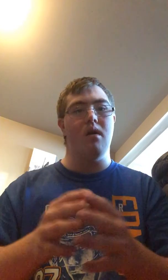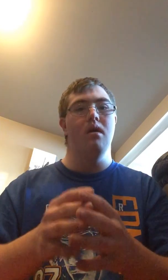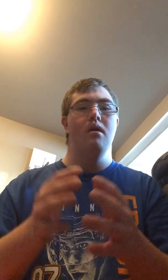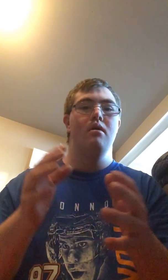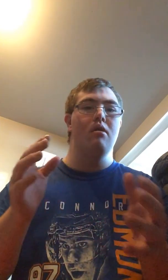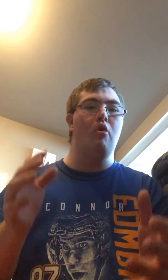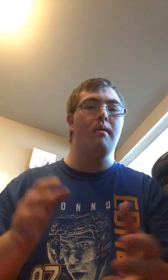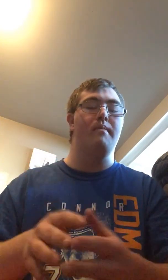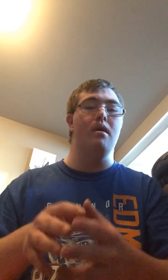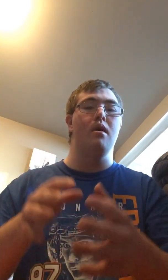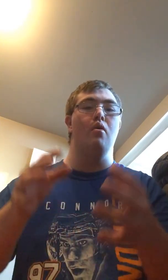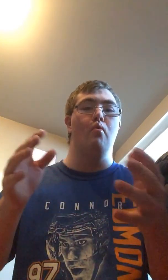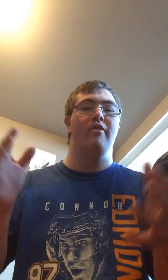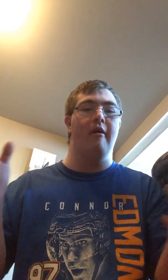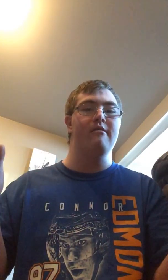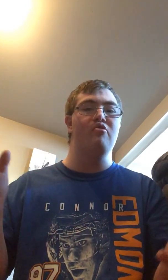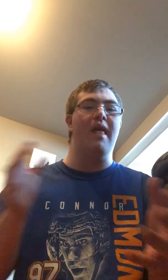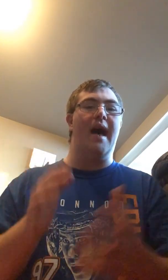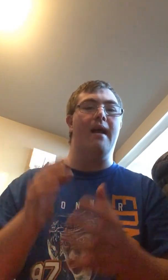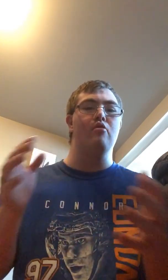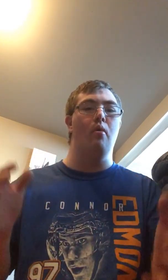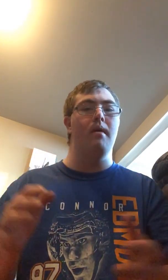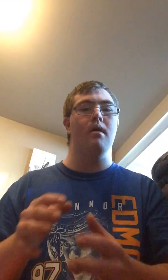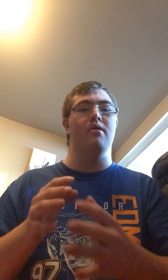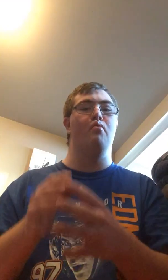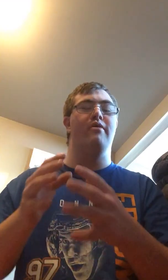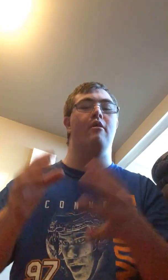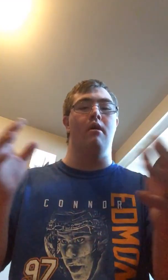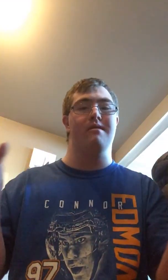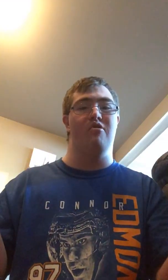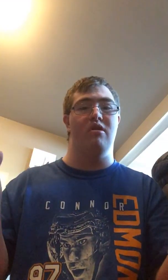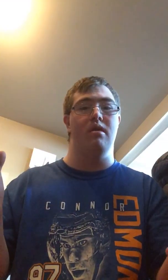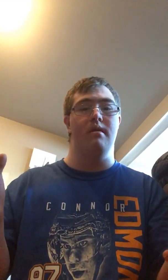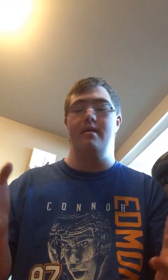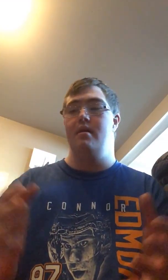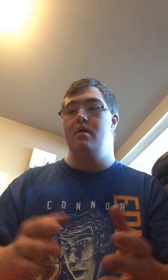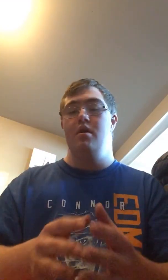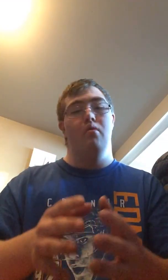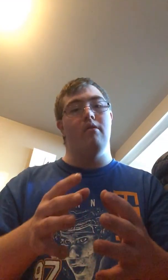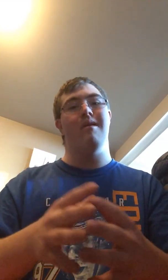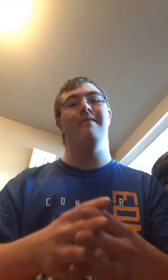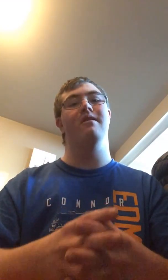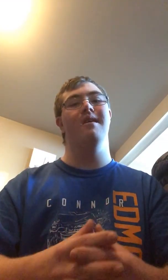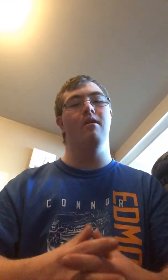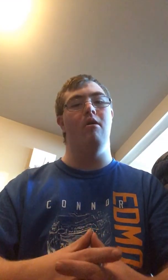Aerobic being with oxygen, anaerobic is without oxygen. We also have this thing called